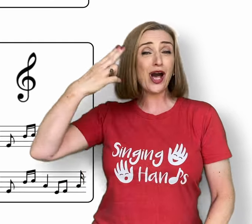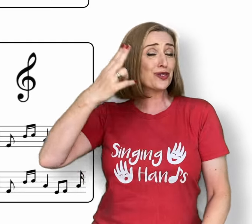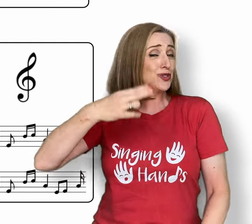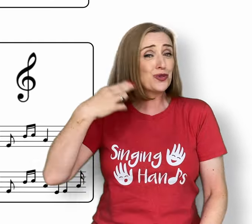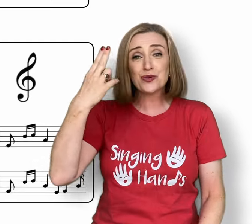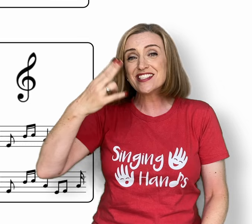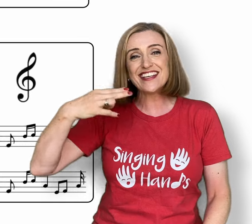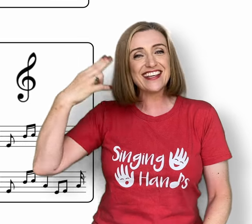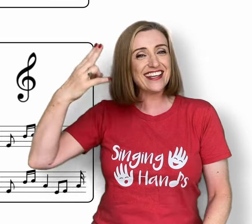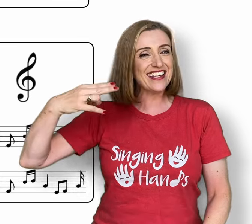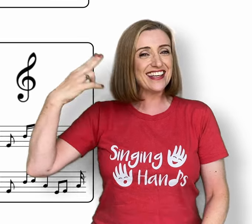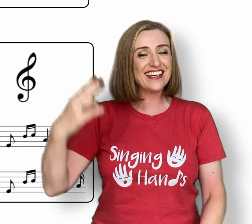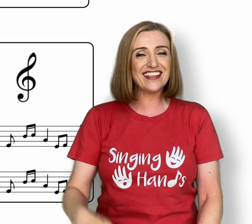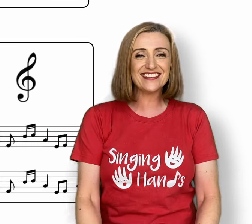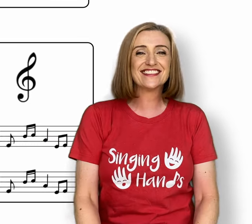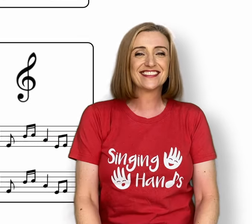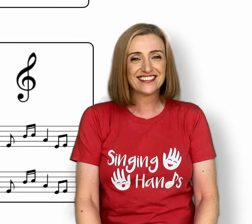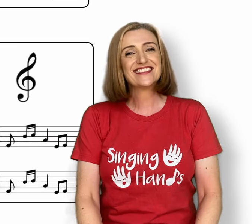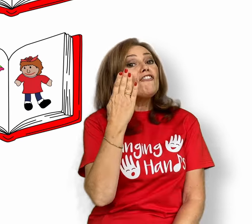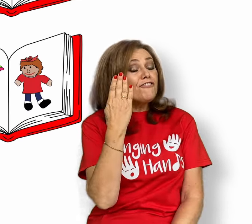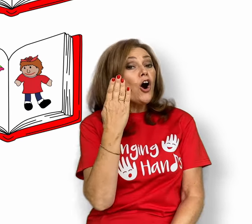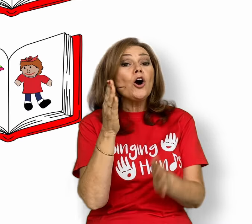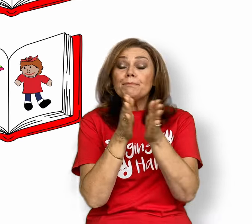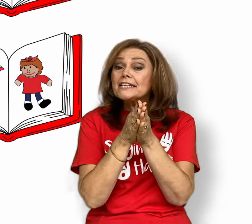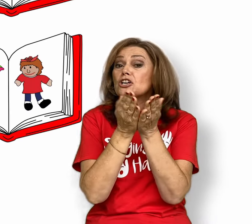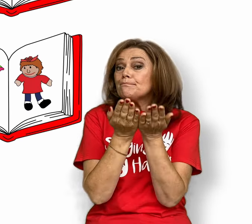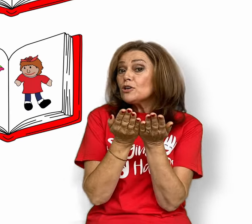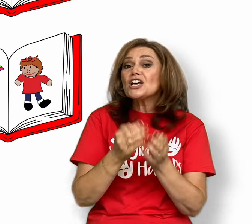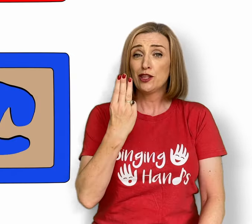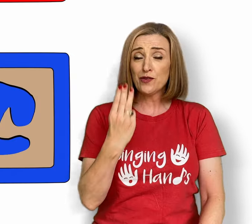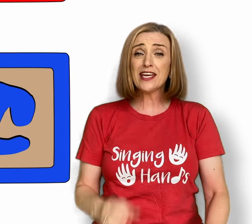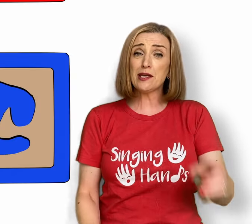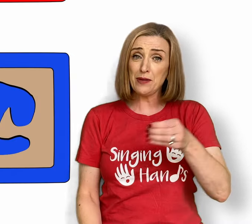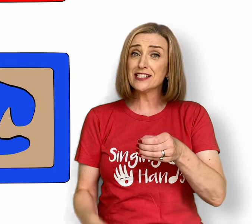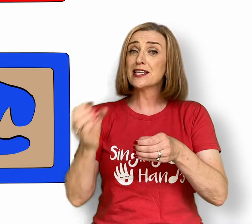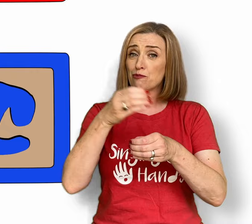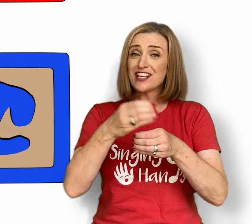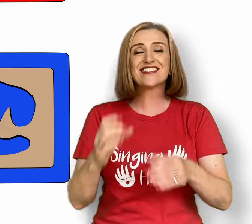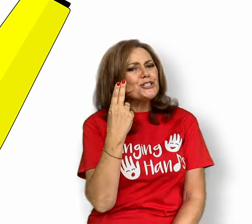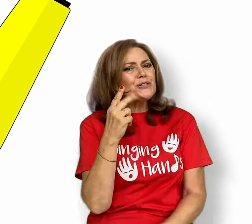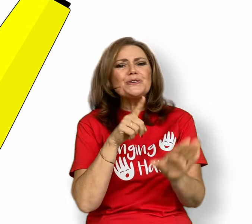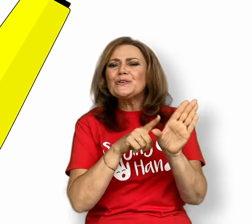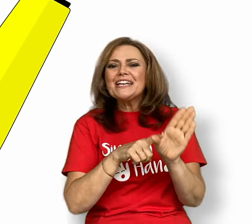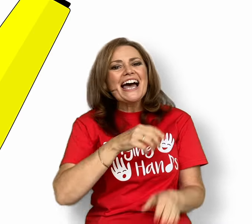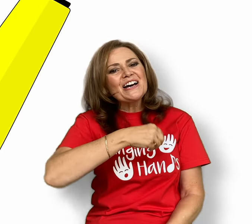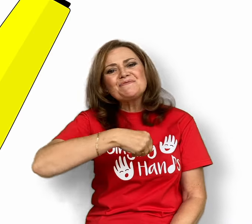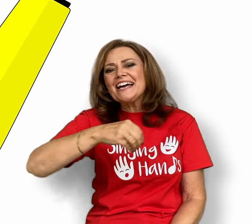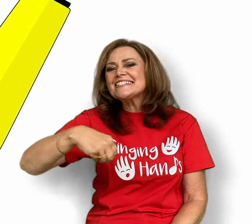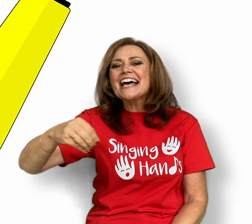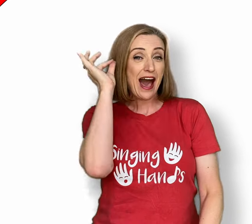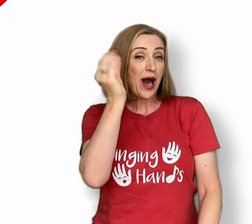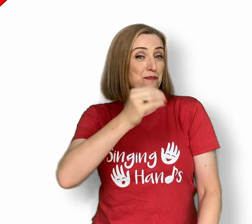five songs to sing, four picture books, three building bricks, two